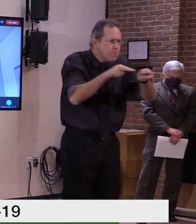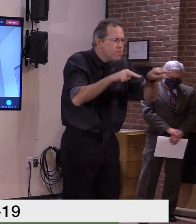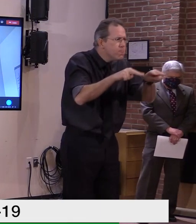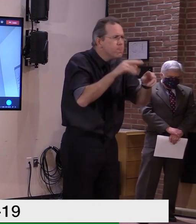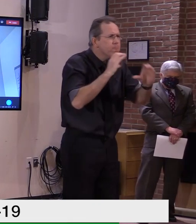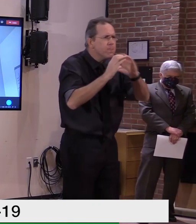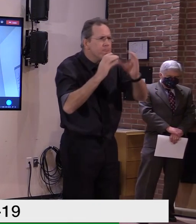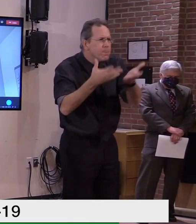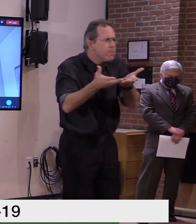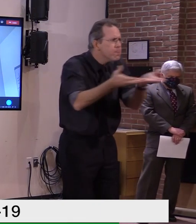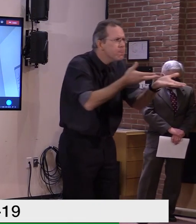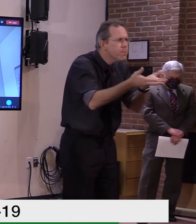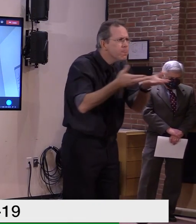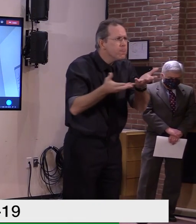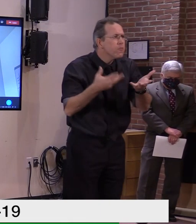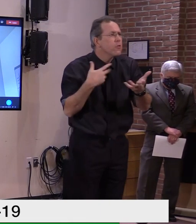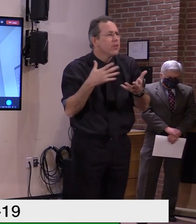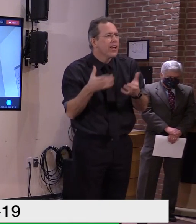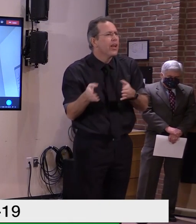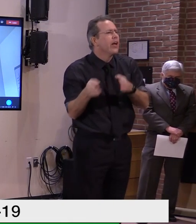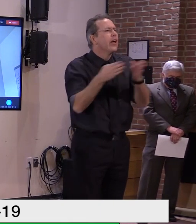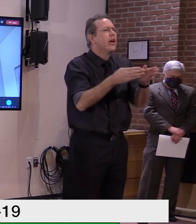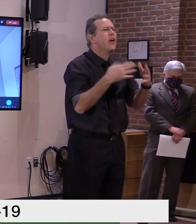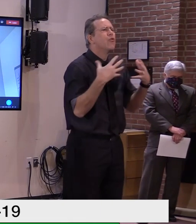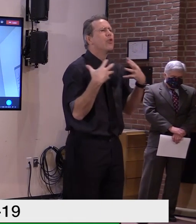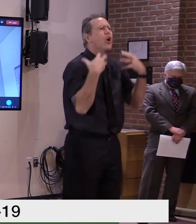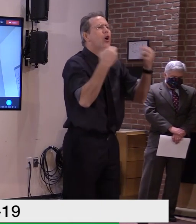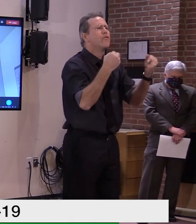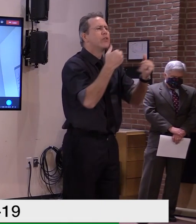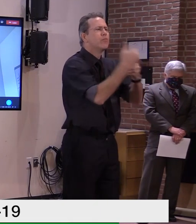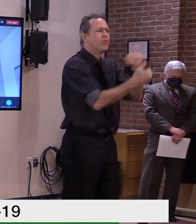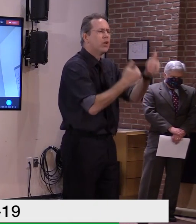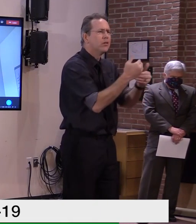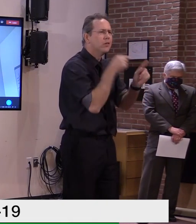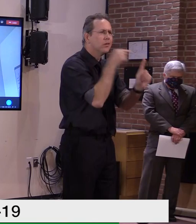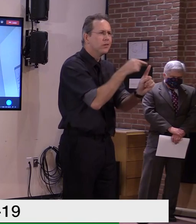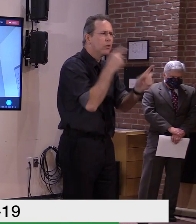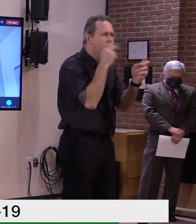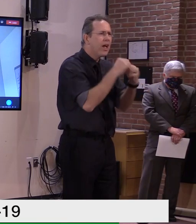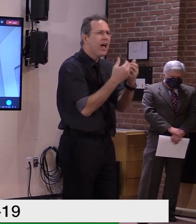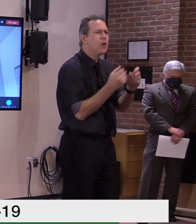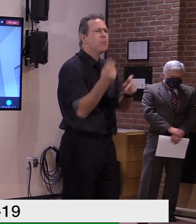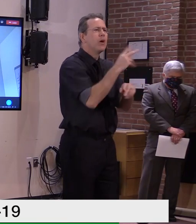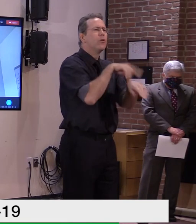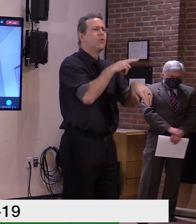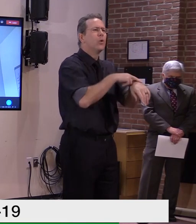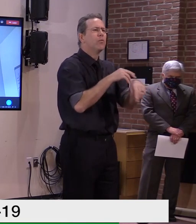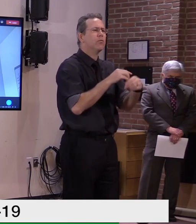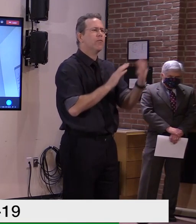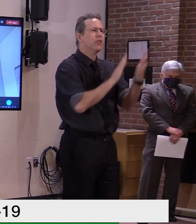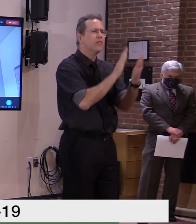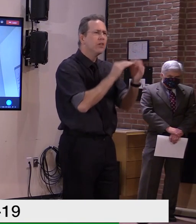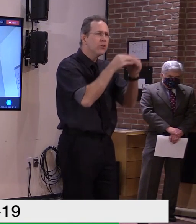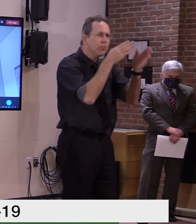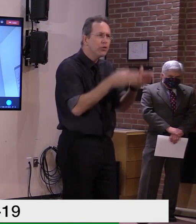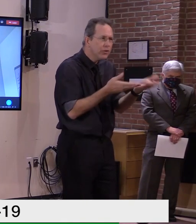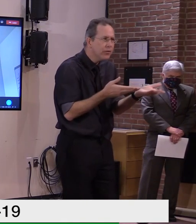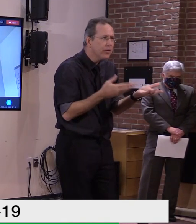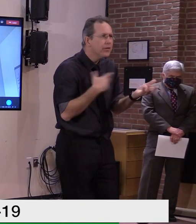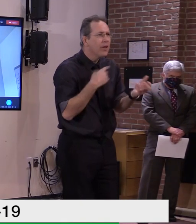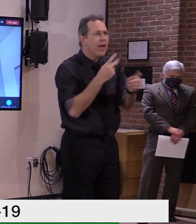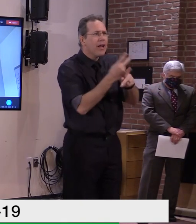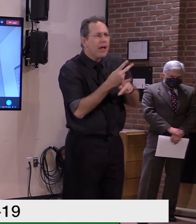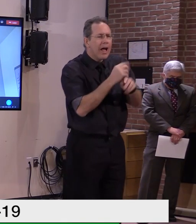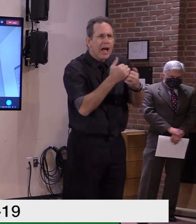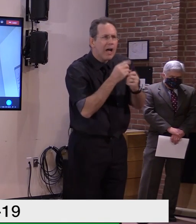of advantage. It is important, of course, that we remain vigilant, so we will continue the surveillance testing in January because